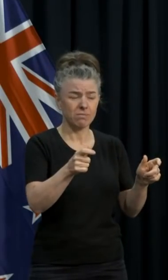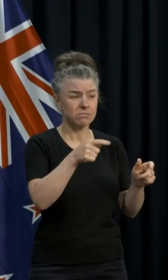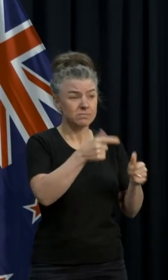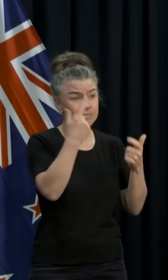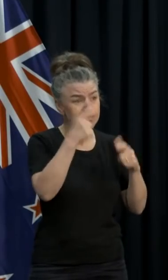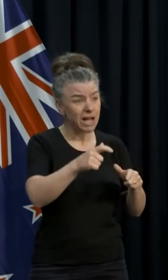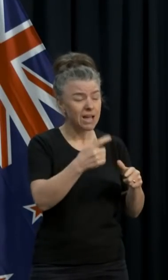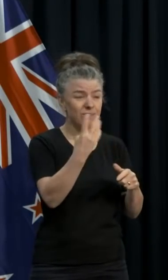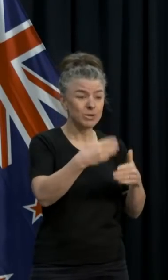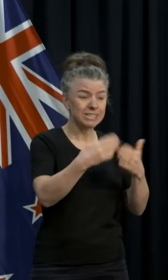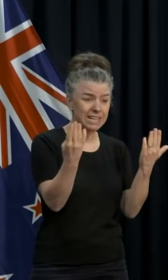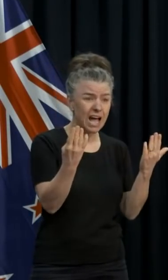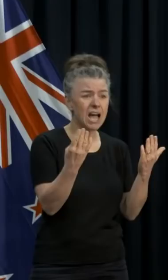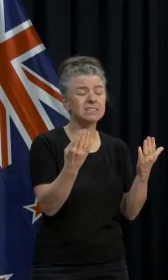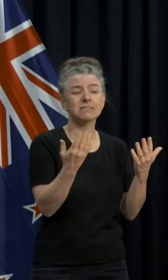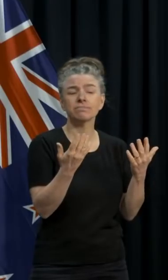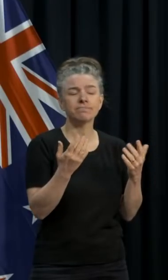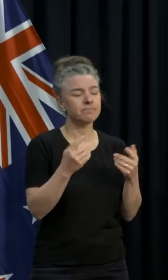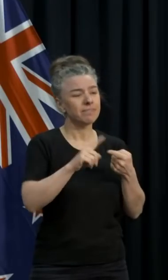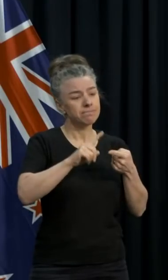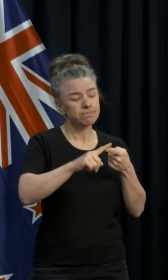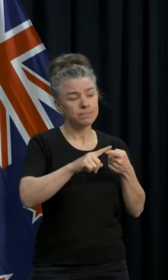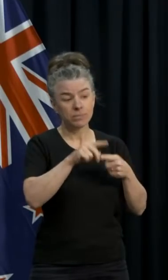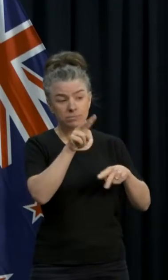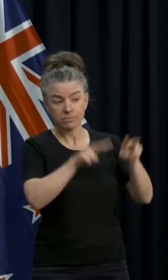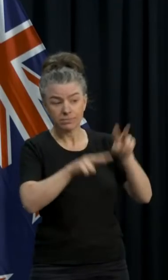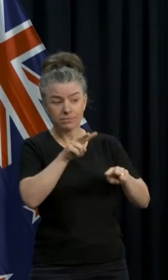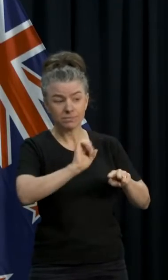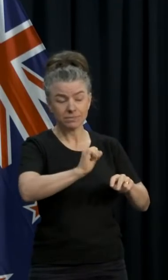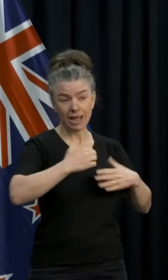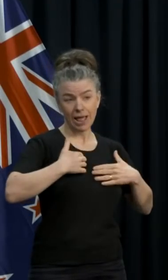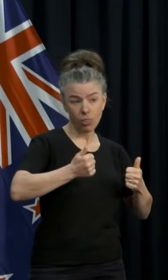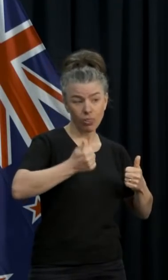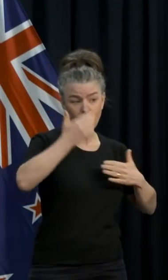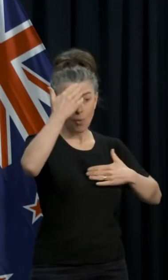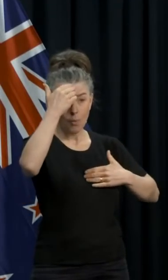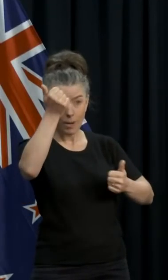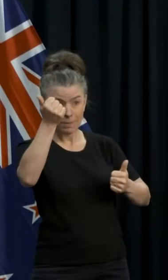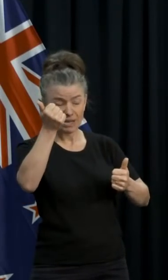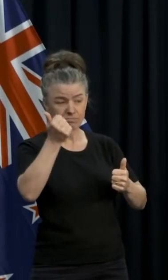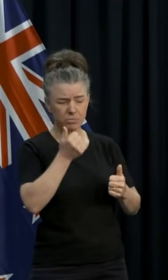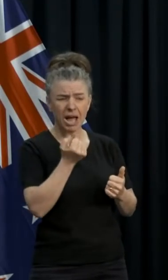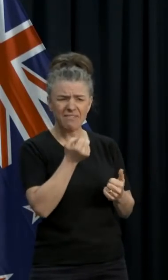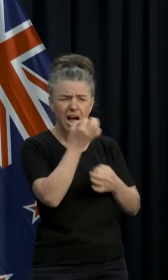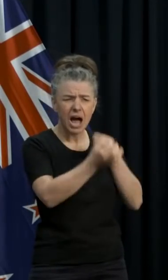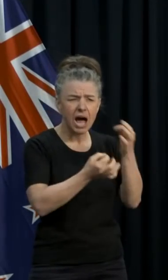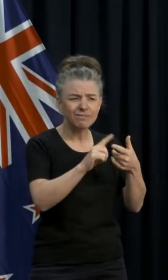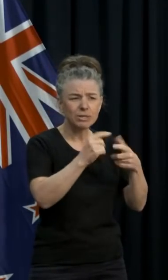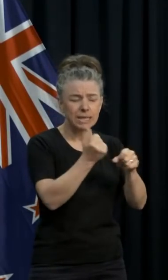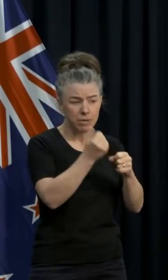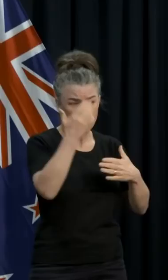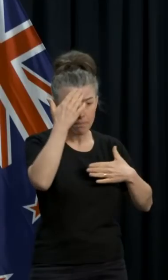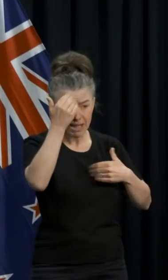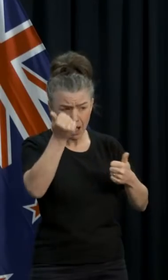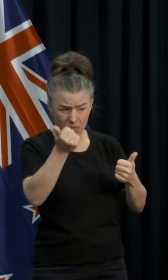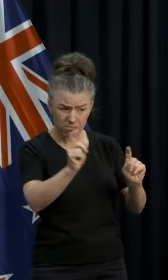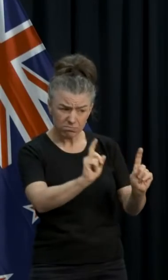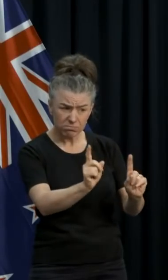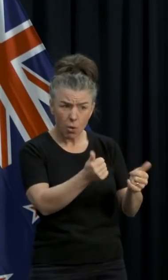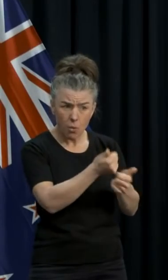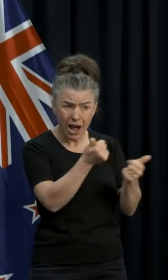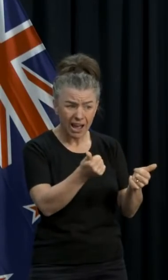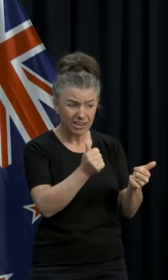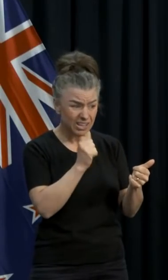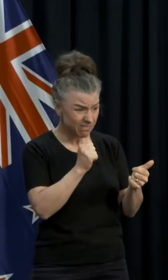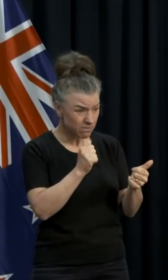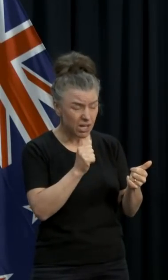have health and wellbeing assessments on arrival at the facilities. That includes questions about mental health and wellbeing. They're